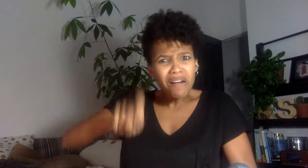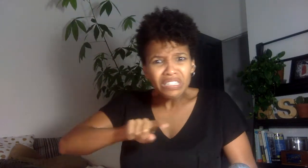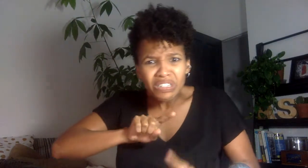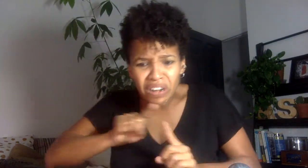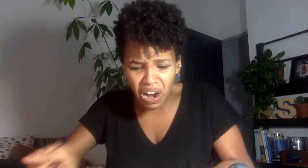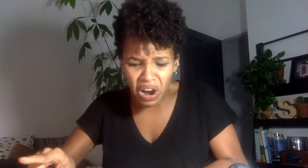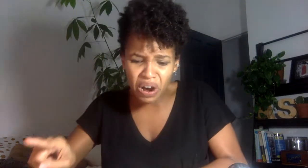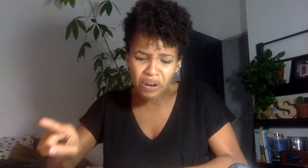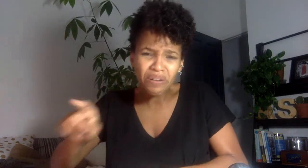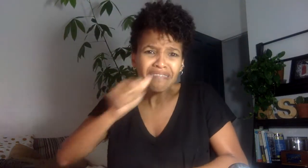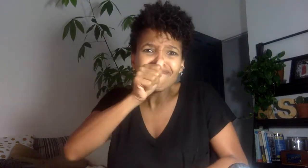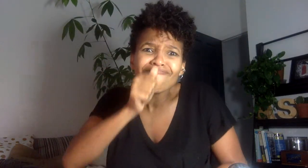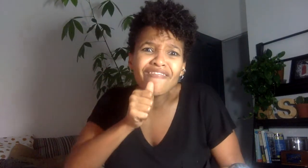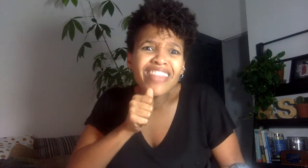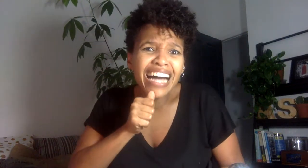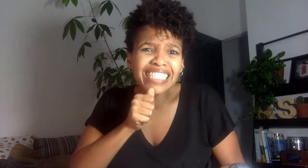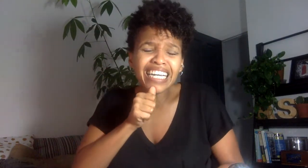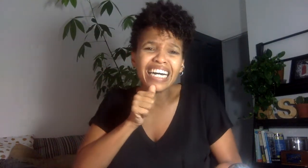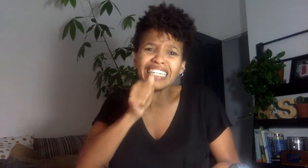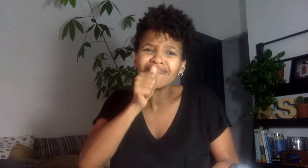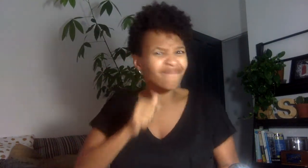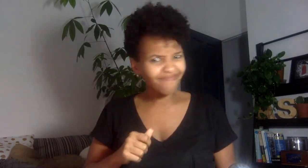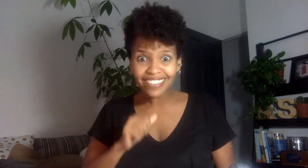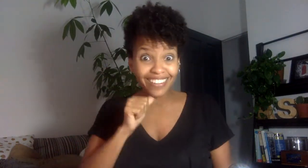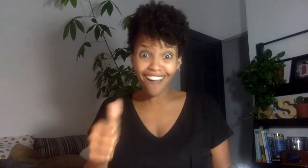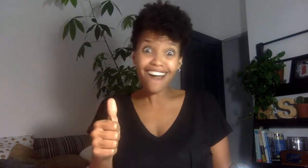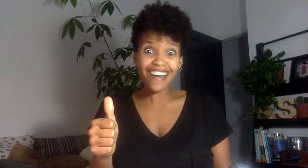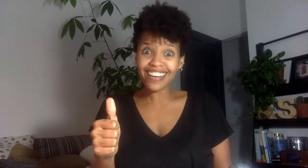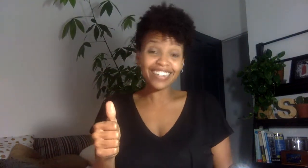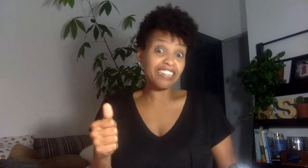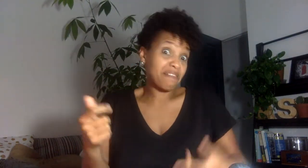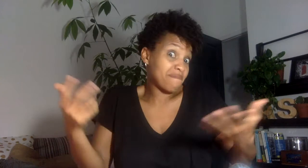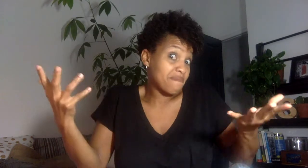must go. Not sign, not.